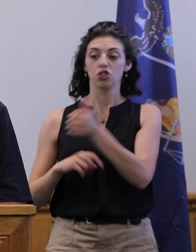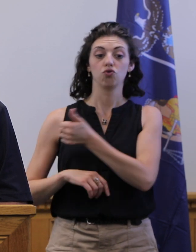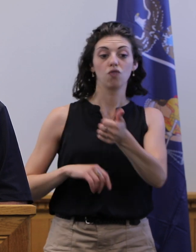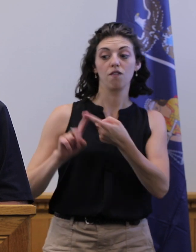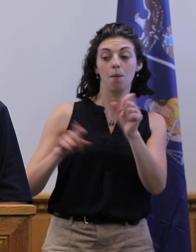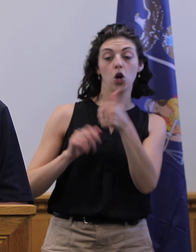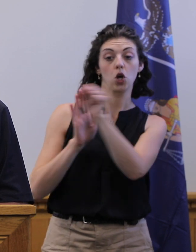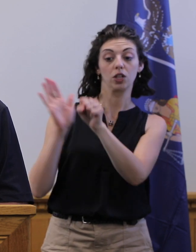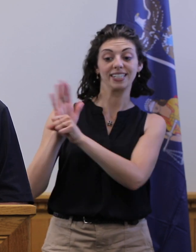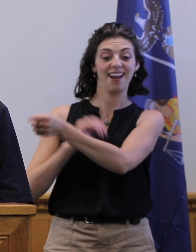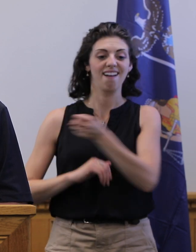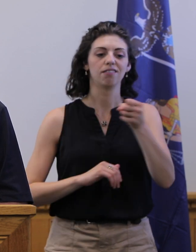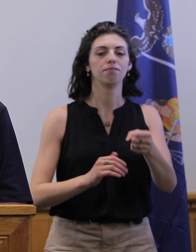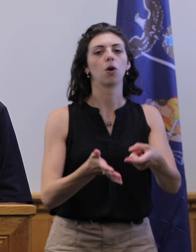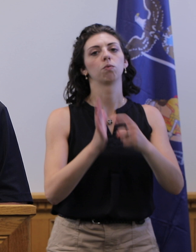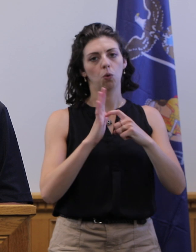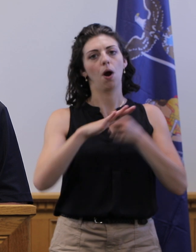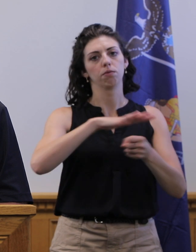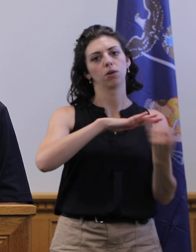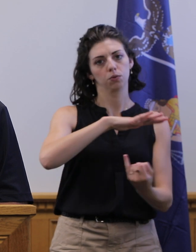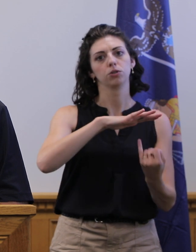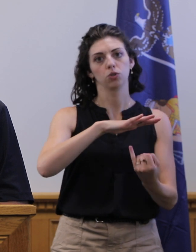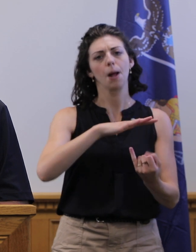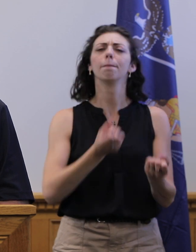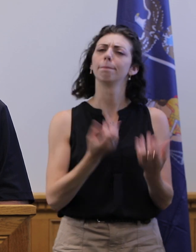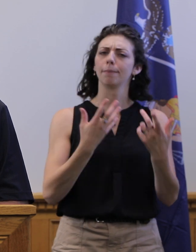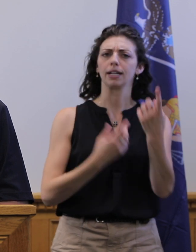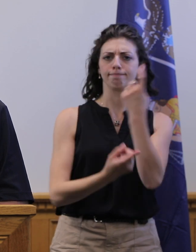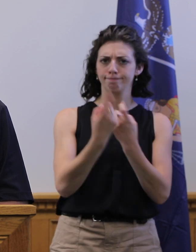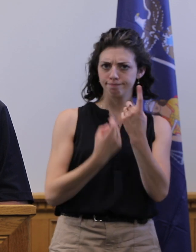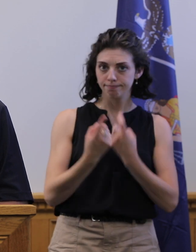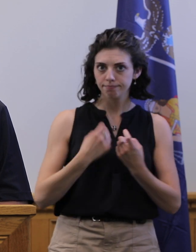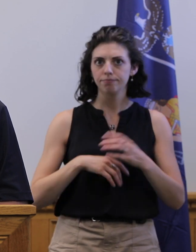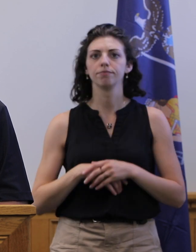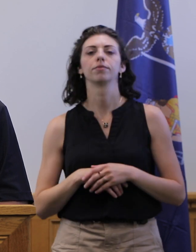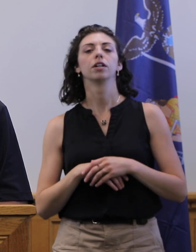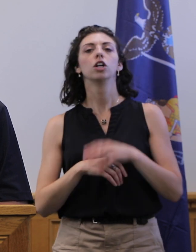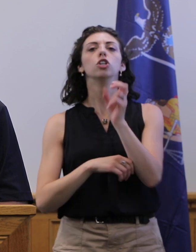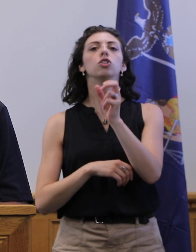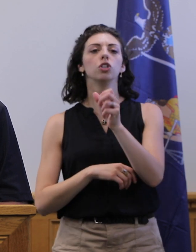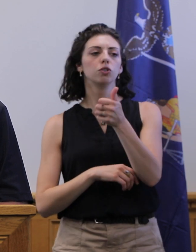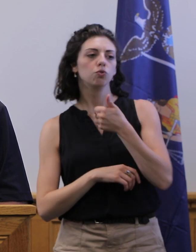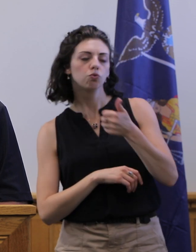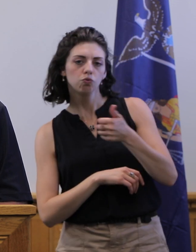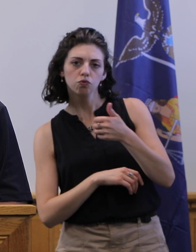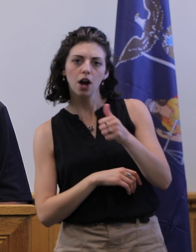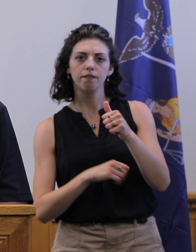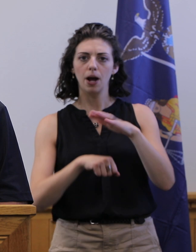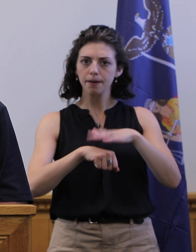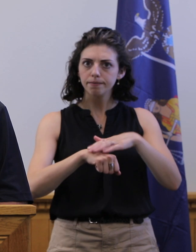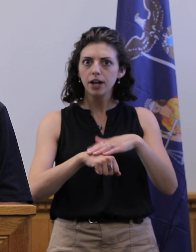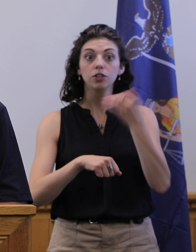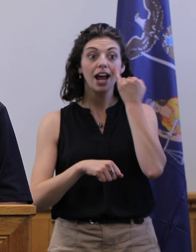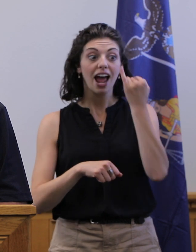have been a lot of questions about who is affected and what is required. The Joint Travel Advisory applies to anyone returning from states that have